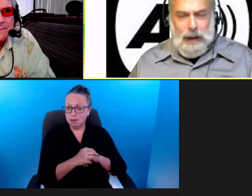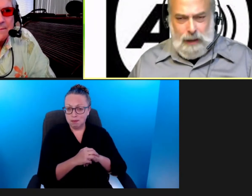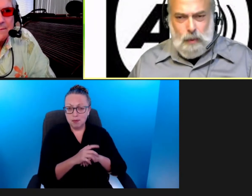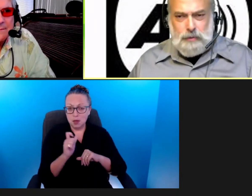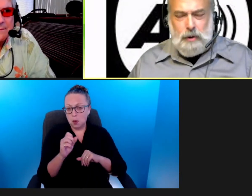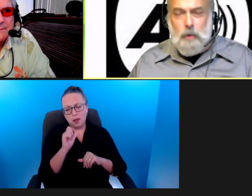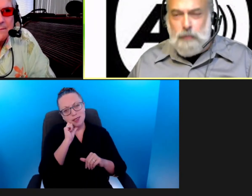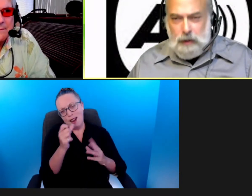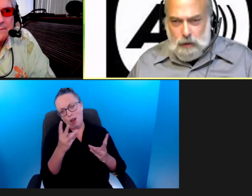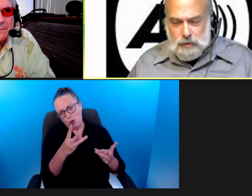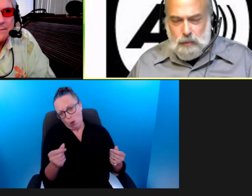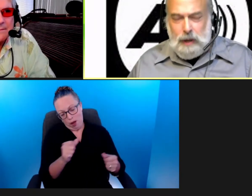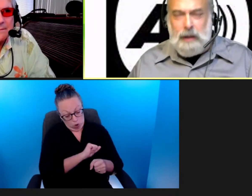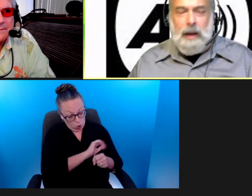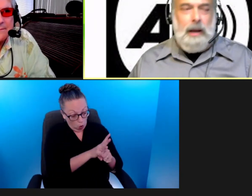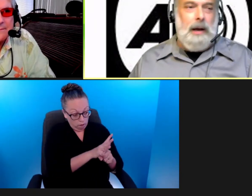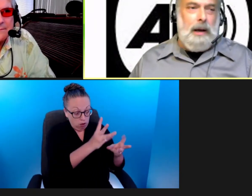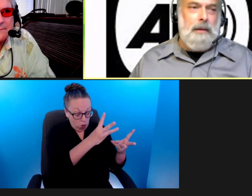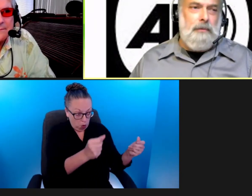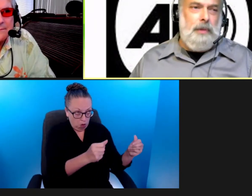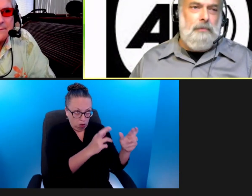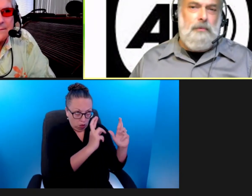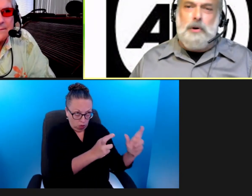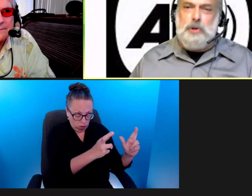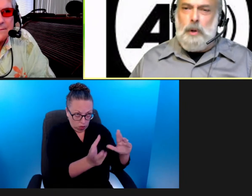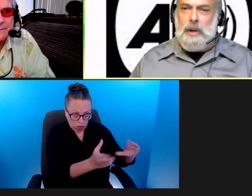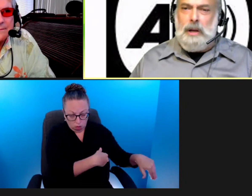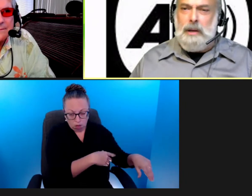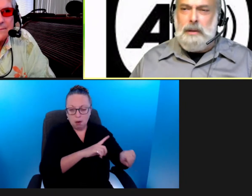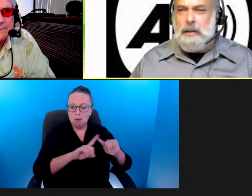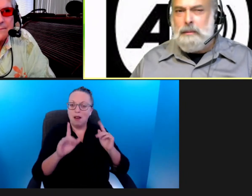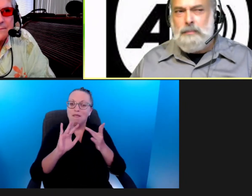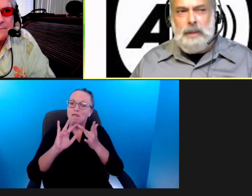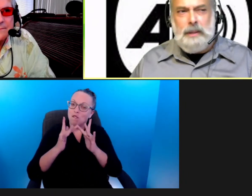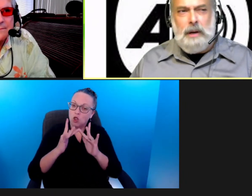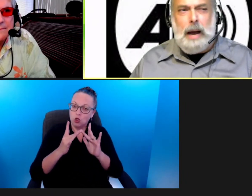go away. Once COVID goes away, the virtual